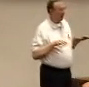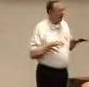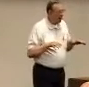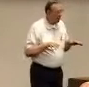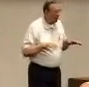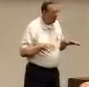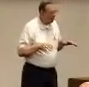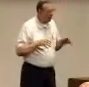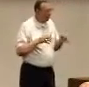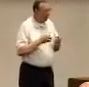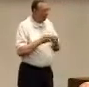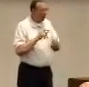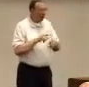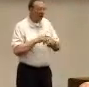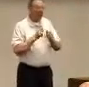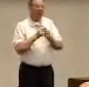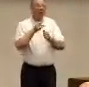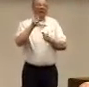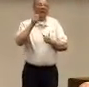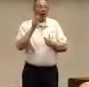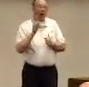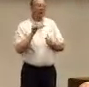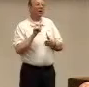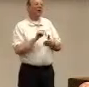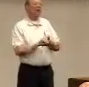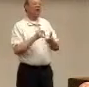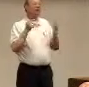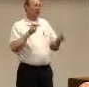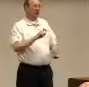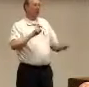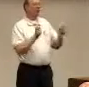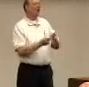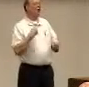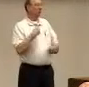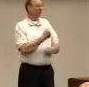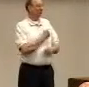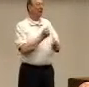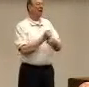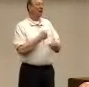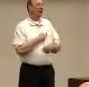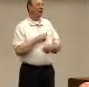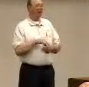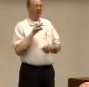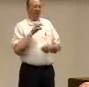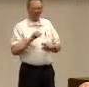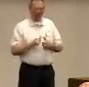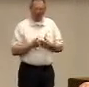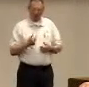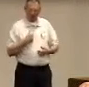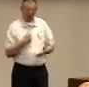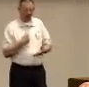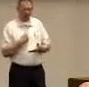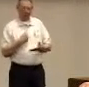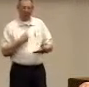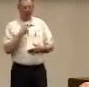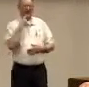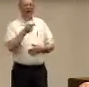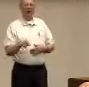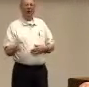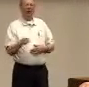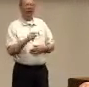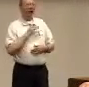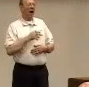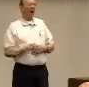is step back a little bit and spend more time with God. And that was the biggest change that we made as a team. I was talking to Charles last night. I was like, how do